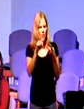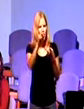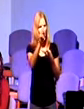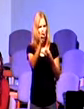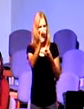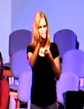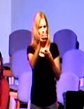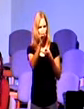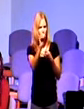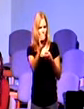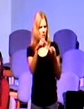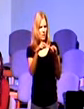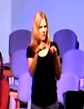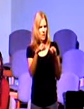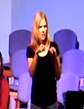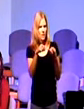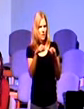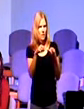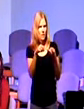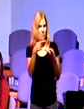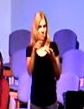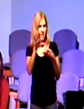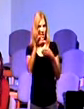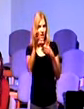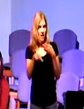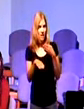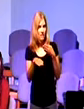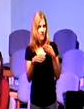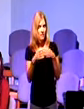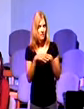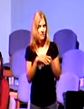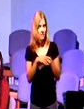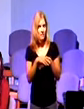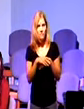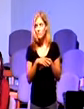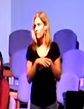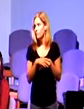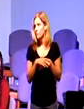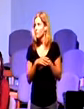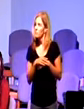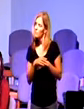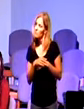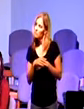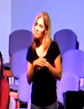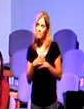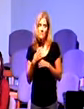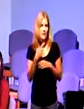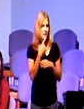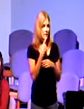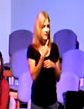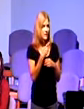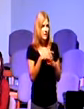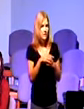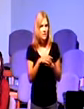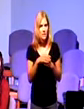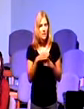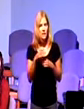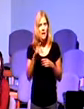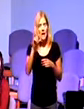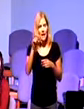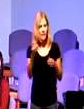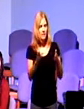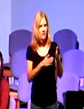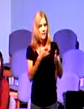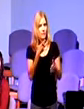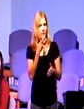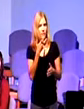story, but at the end of his testimony, when he says, "I have to sing my favorite song